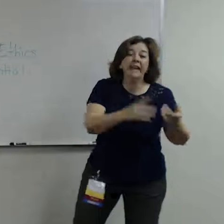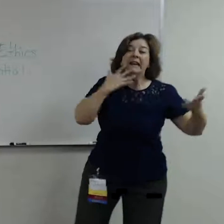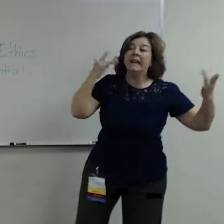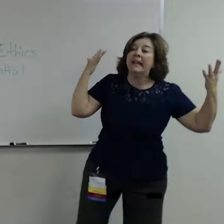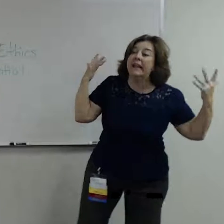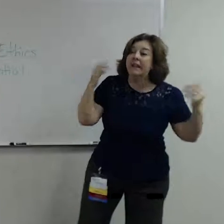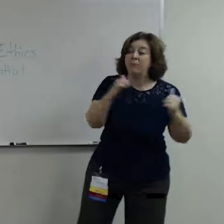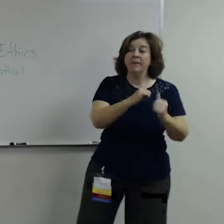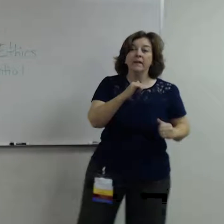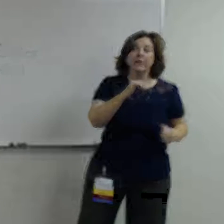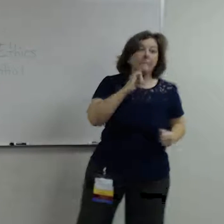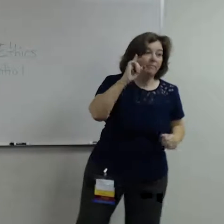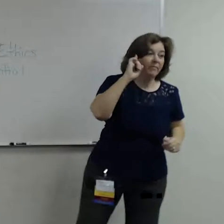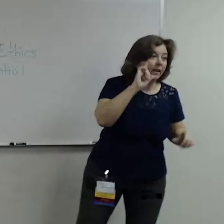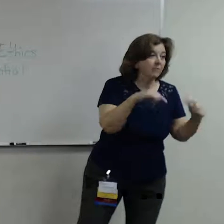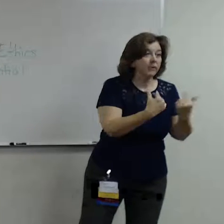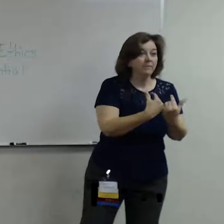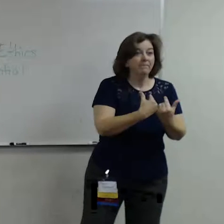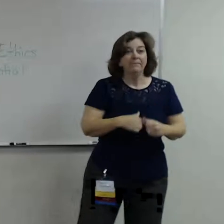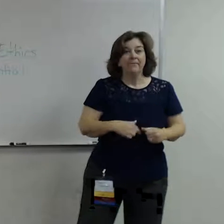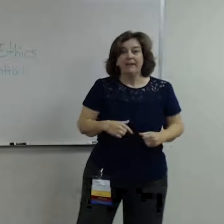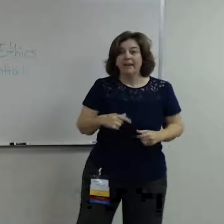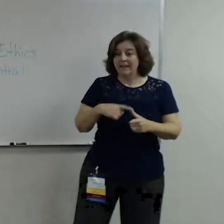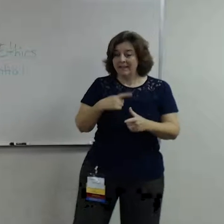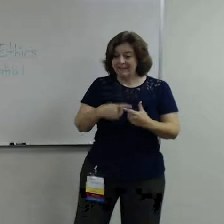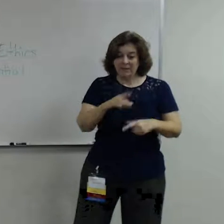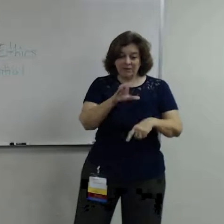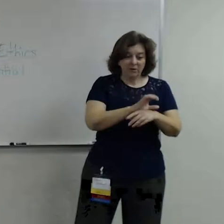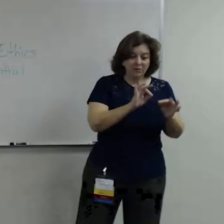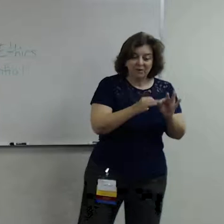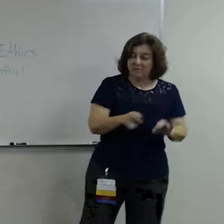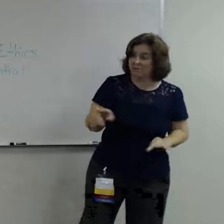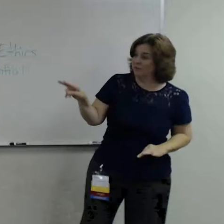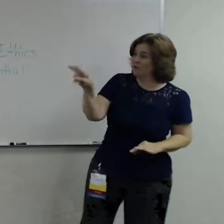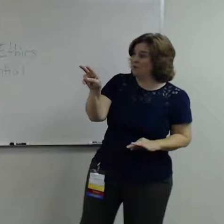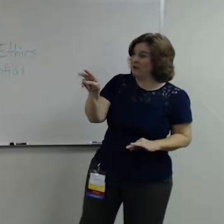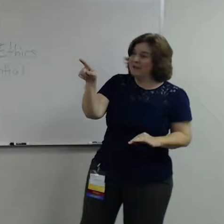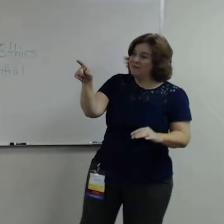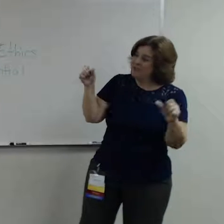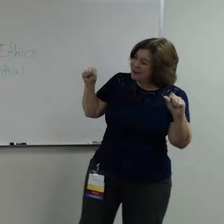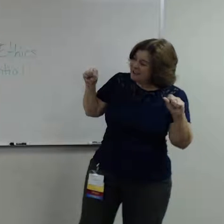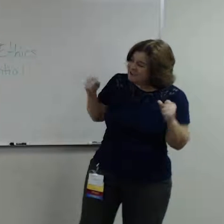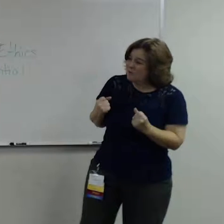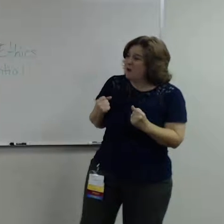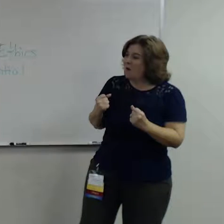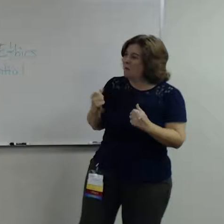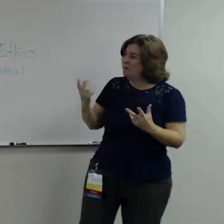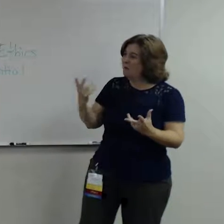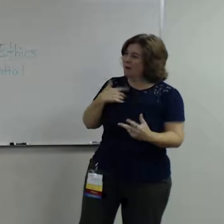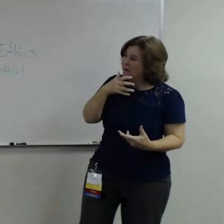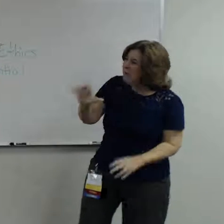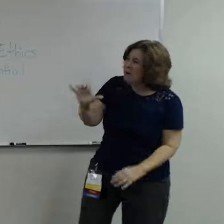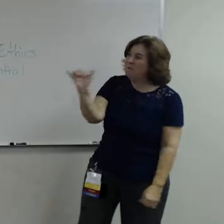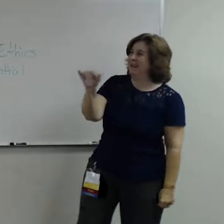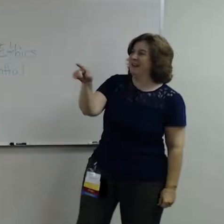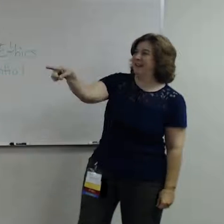friendly with the deaf group. And then the church interpreters are going, you guys are so cold. I don't want to be like